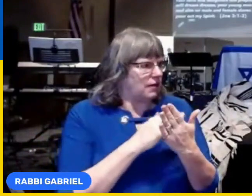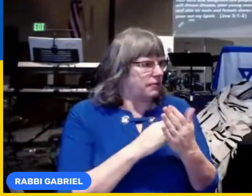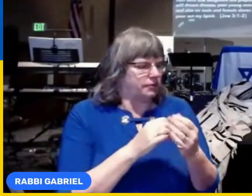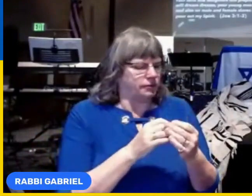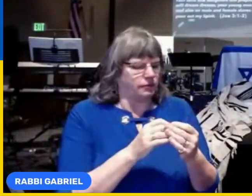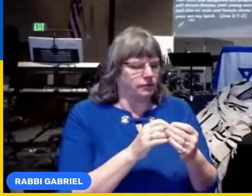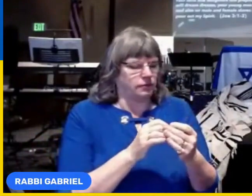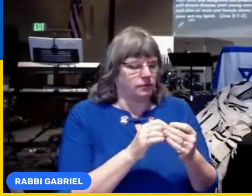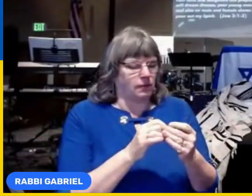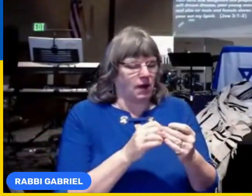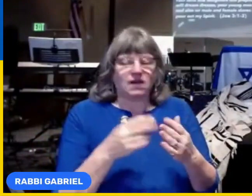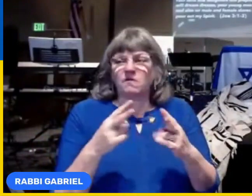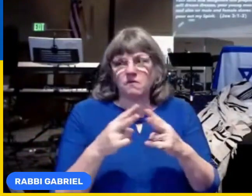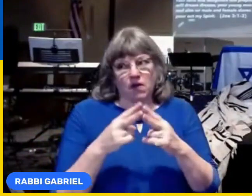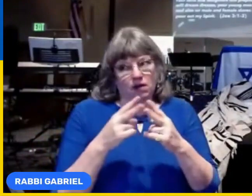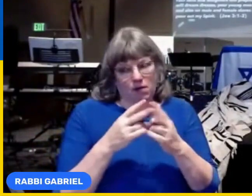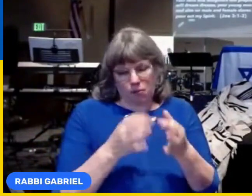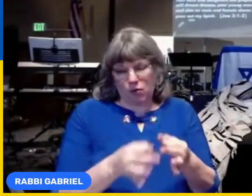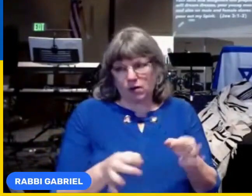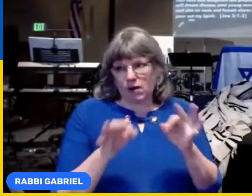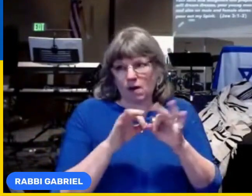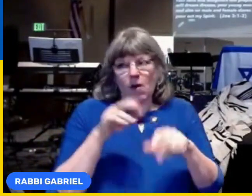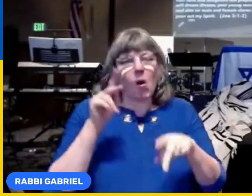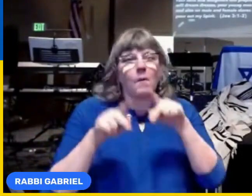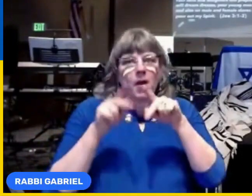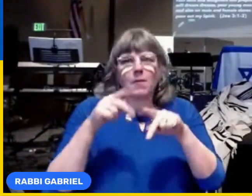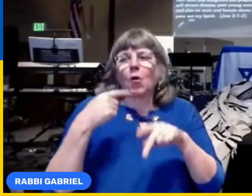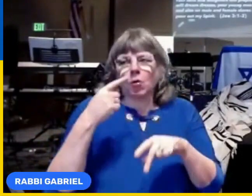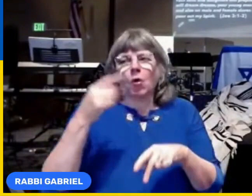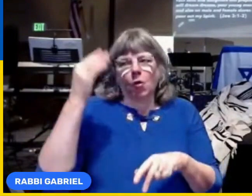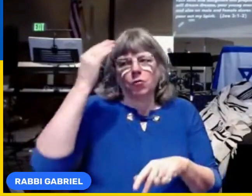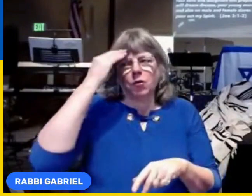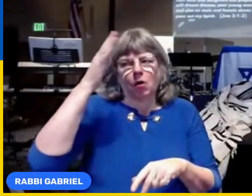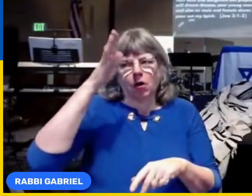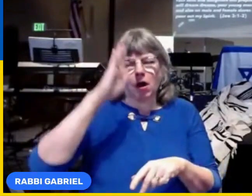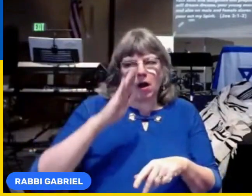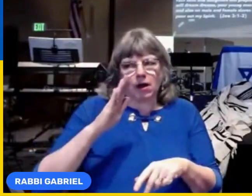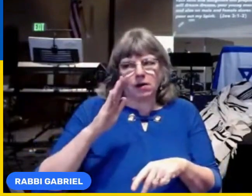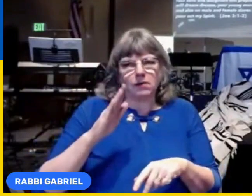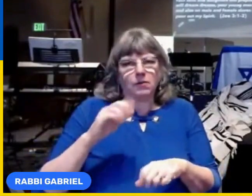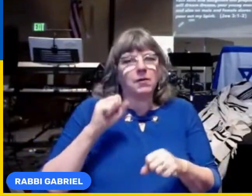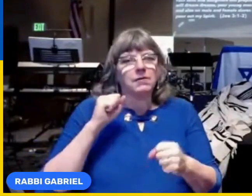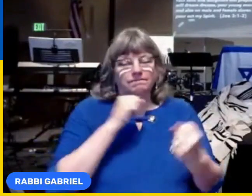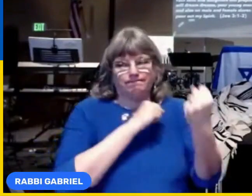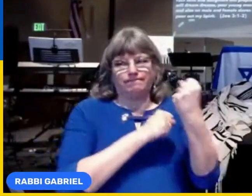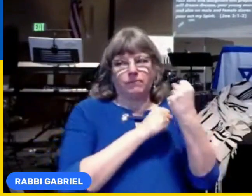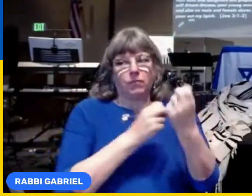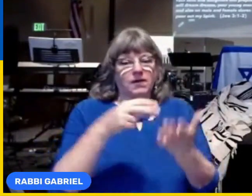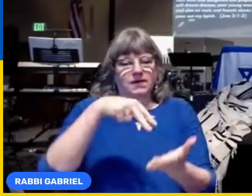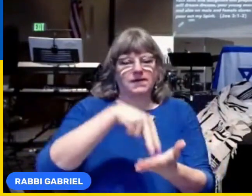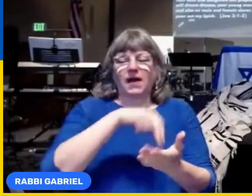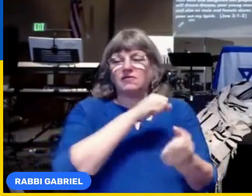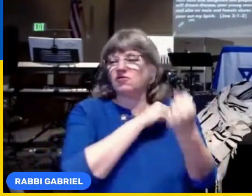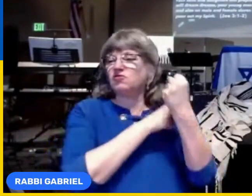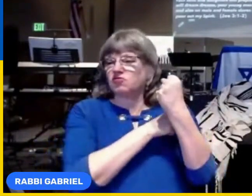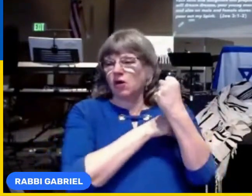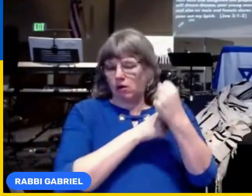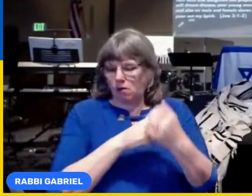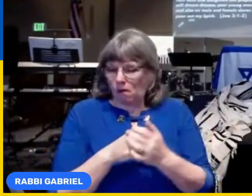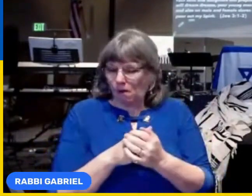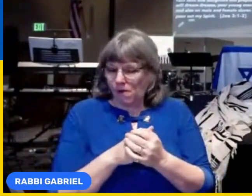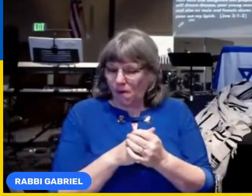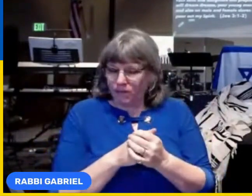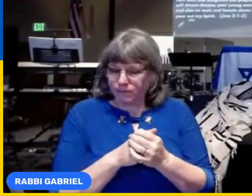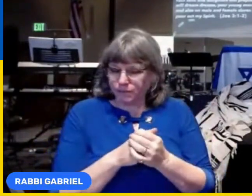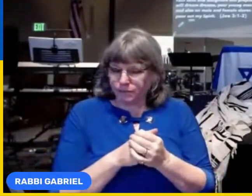We learn these lessons, and it's very important. The people who know their God will stand firm and prevail. Those among